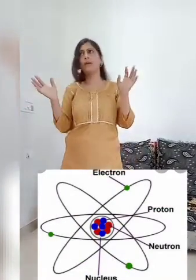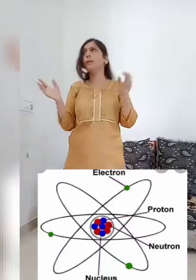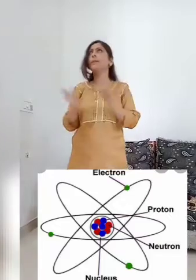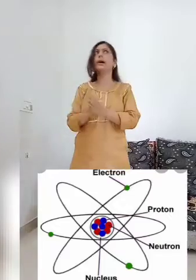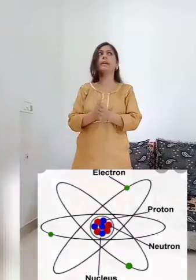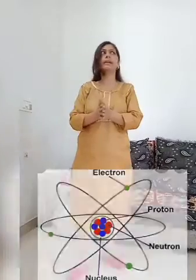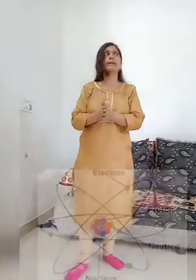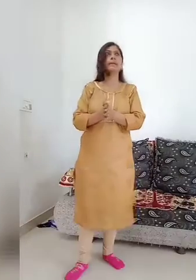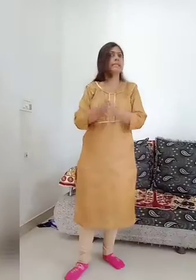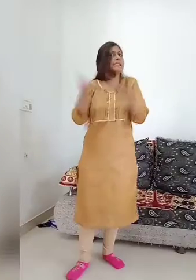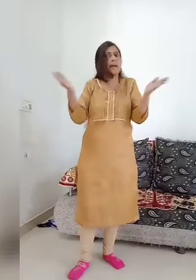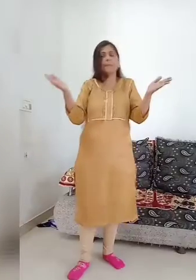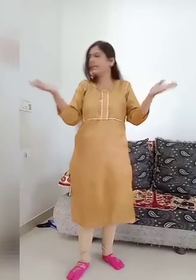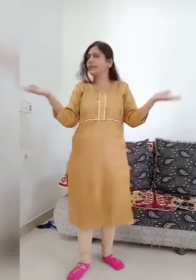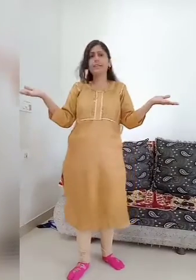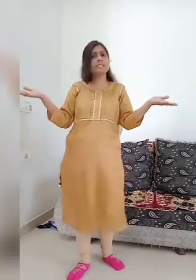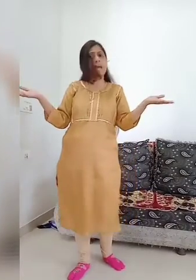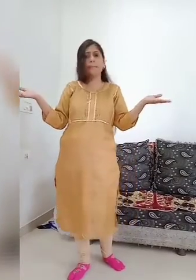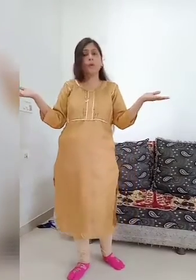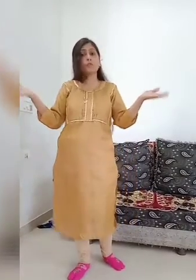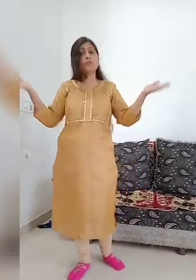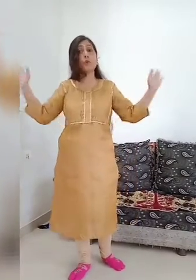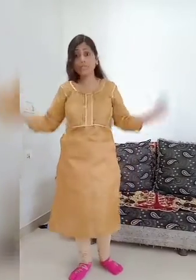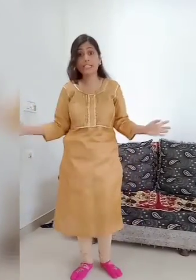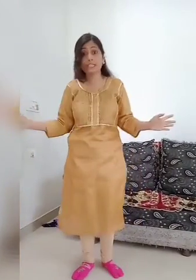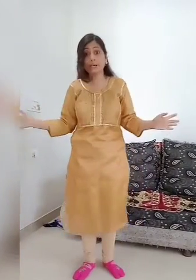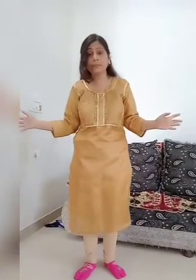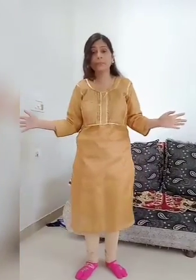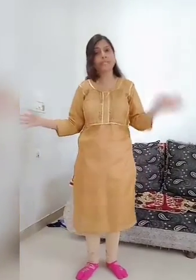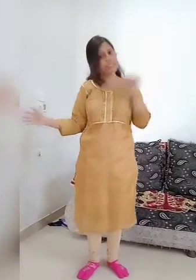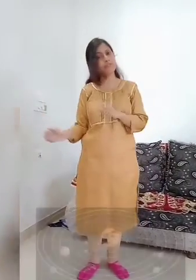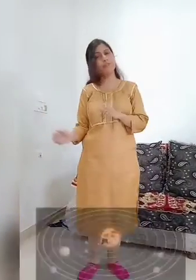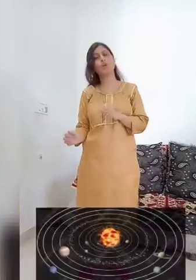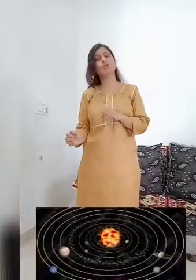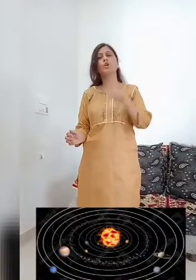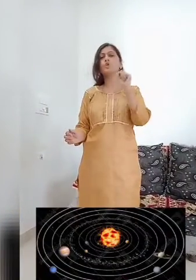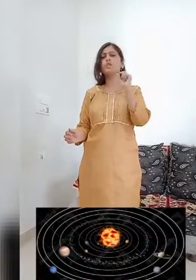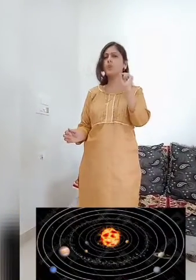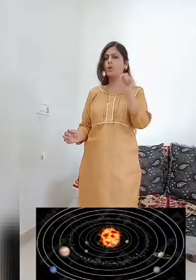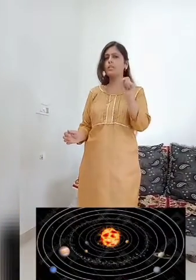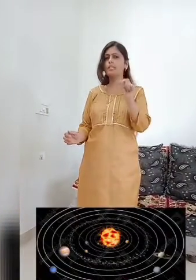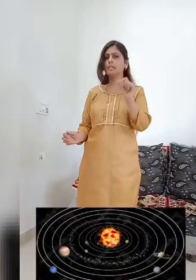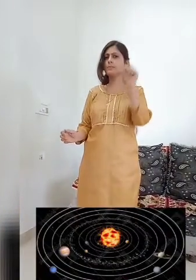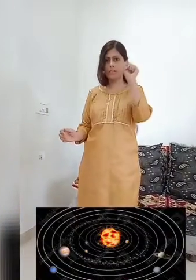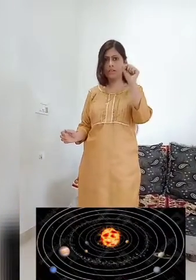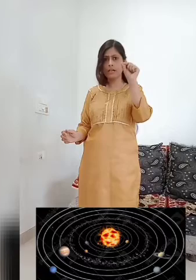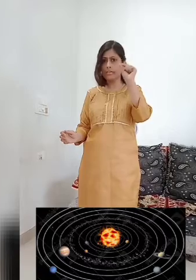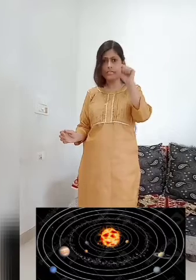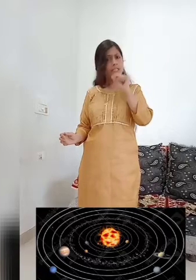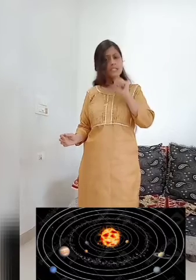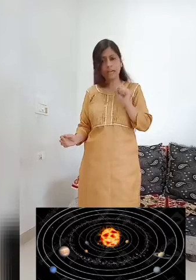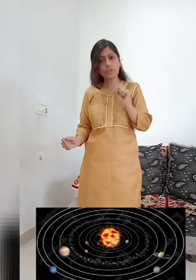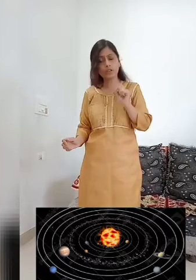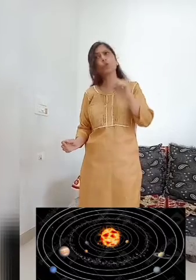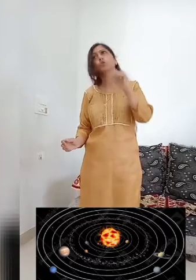understand by taking an example of solar system. Yes, of course. In solar system, sun is in the center.